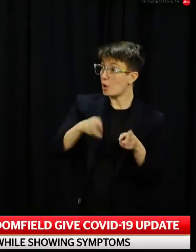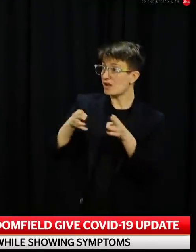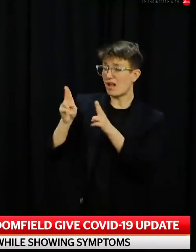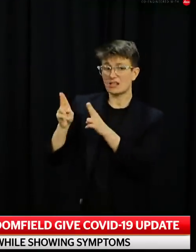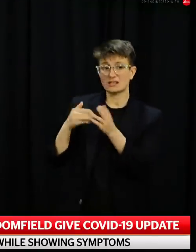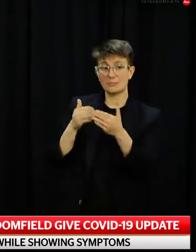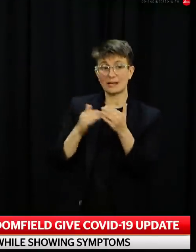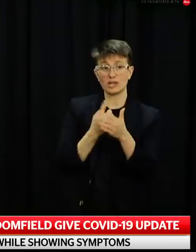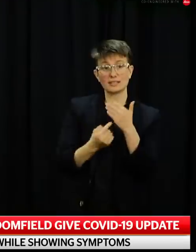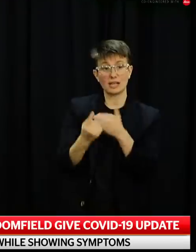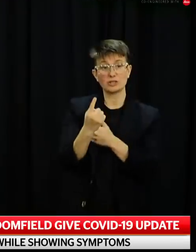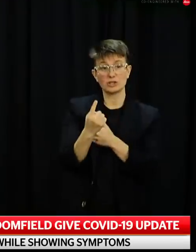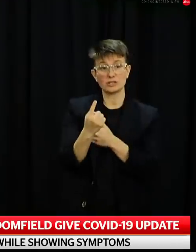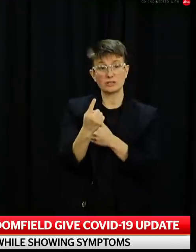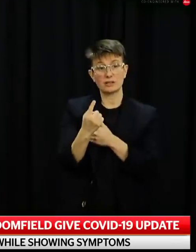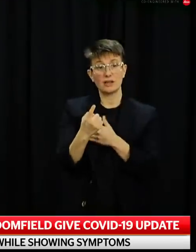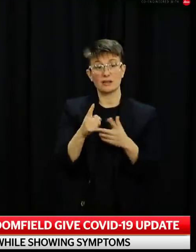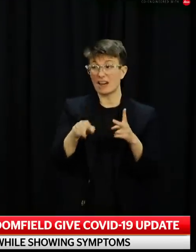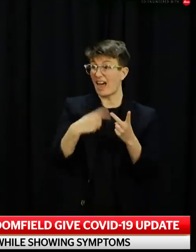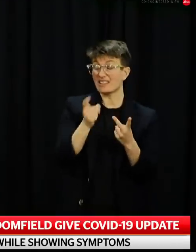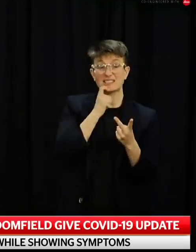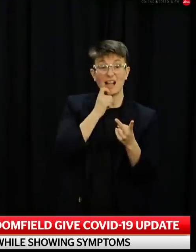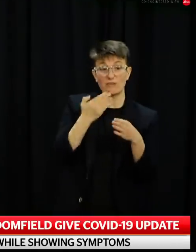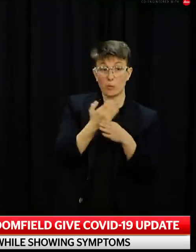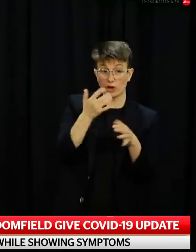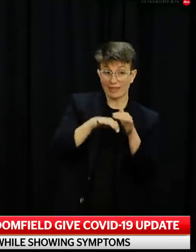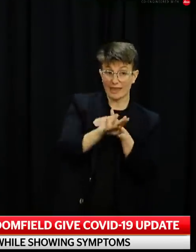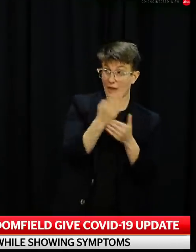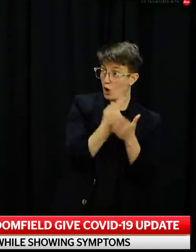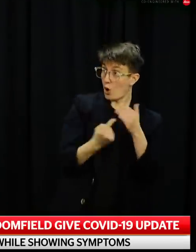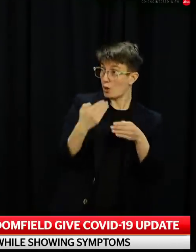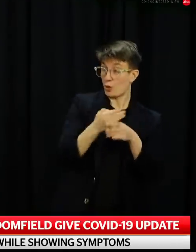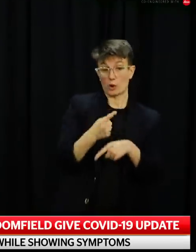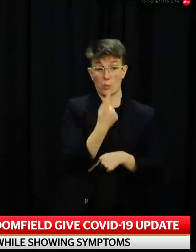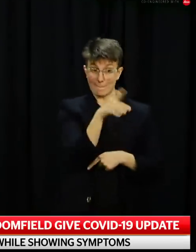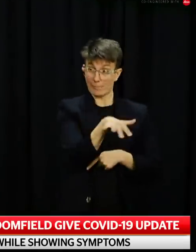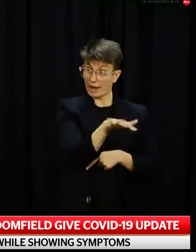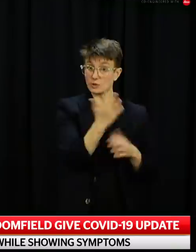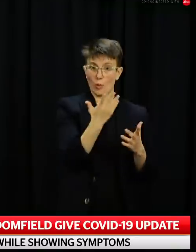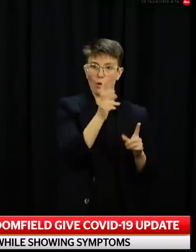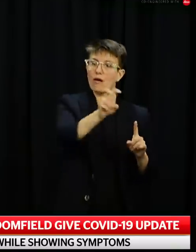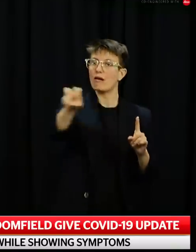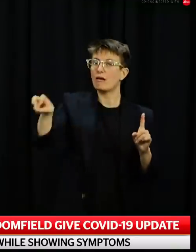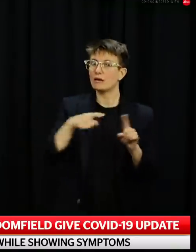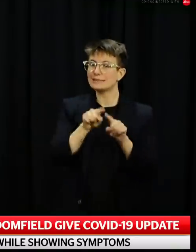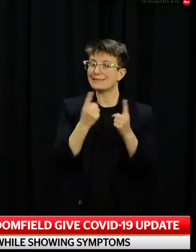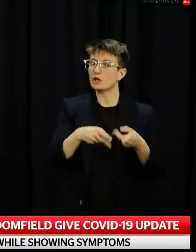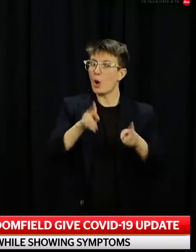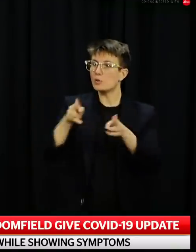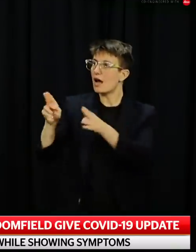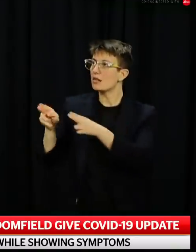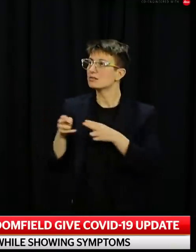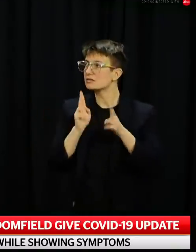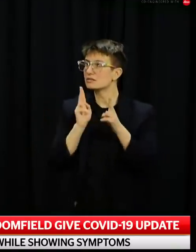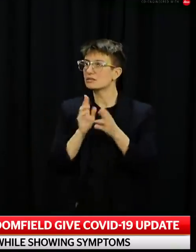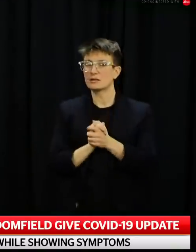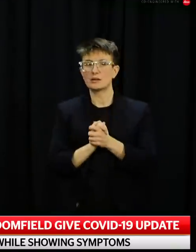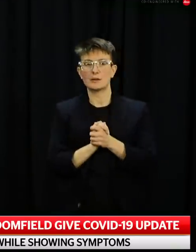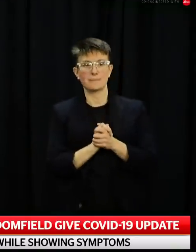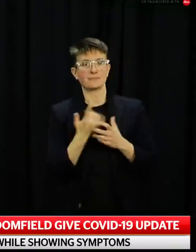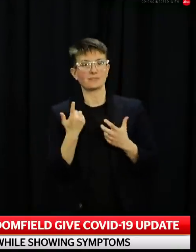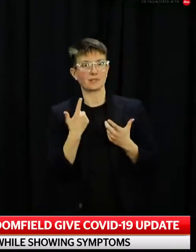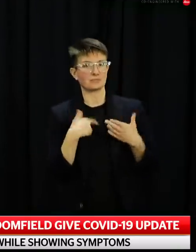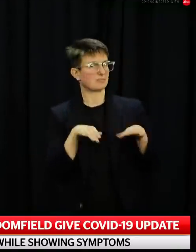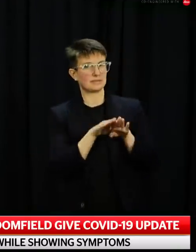certain for the jet park, it is an isolated, people only work in the jet park. For the Cook Islands bubble, I would want to talk to Prime Minister Puna,